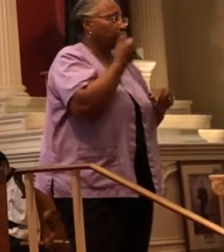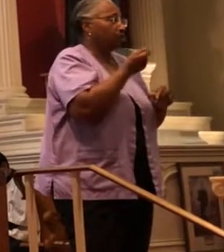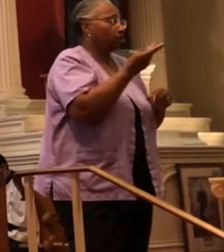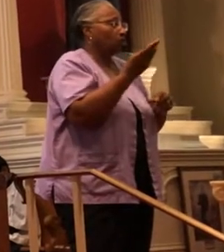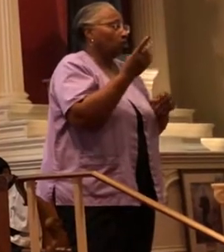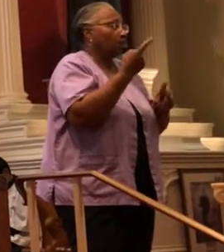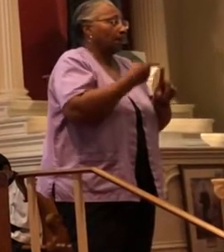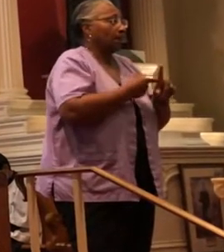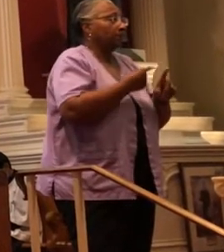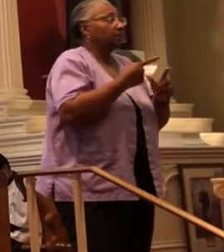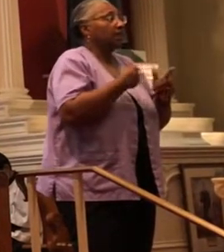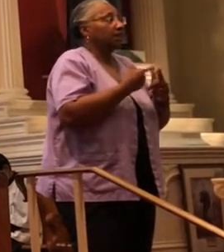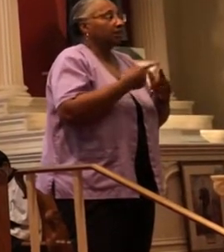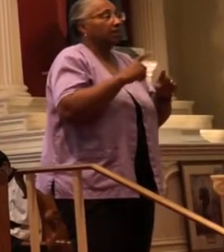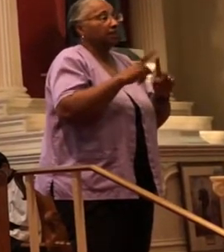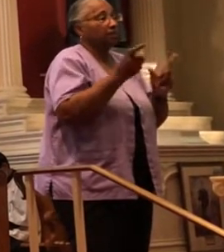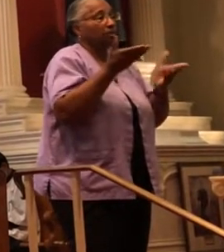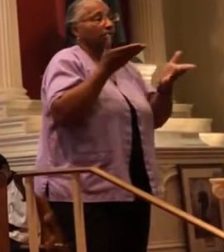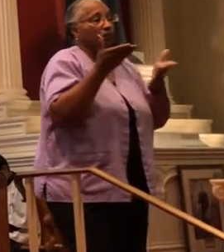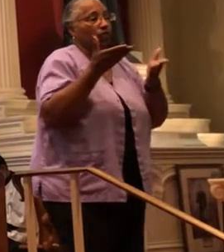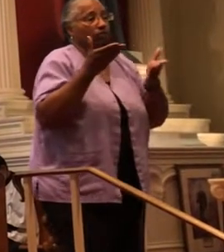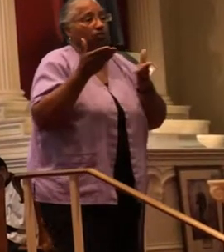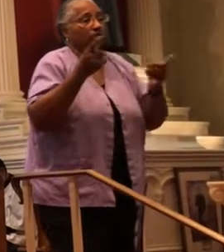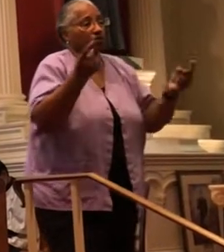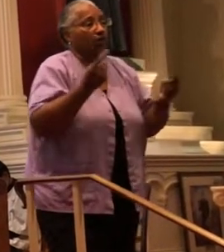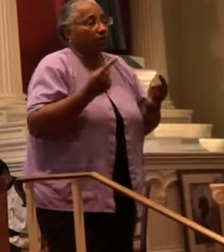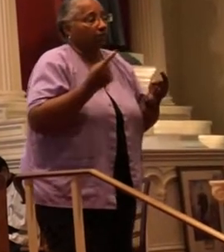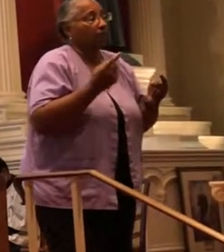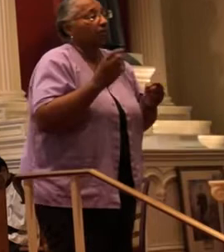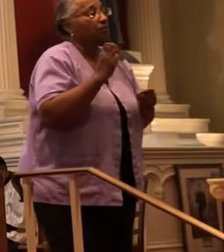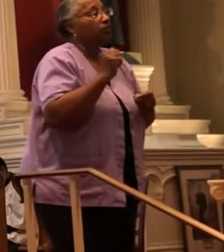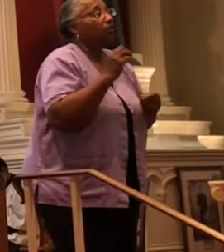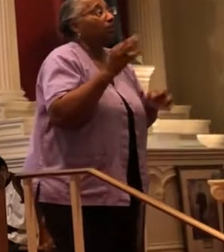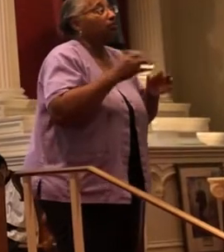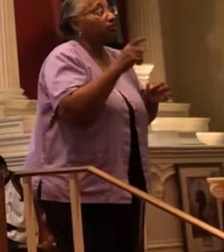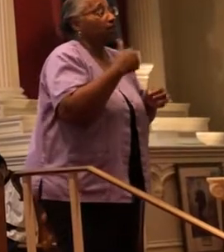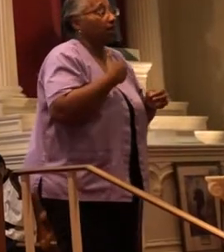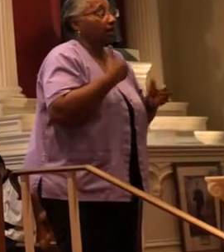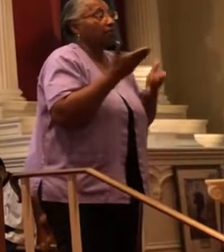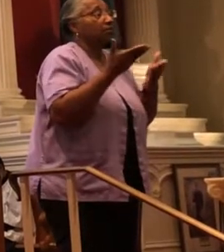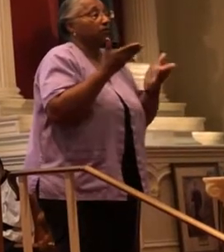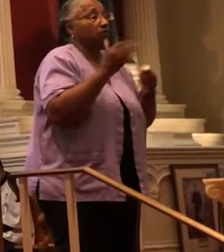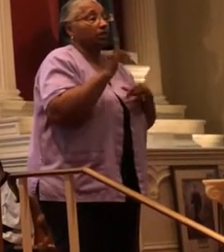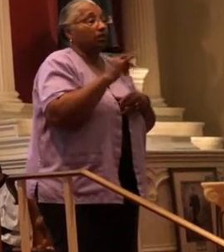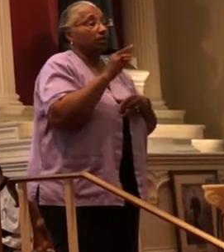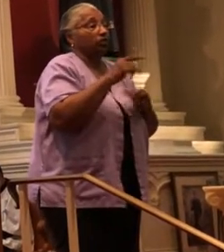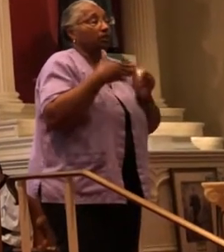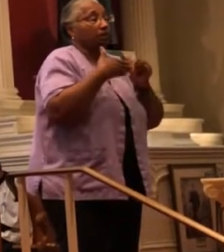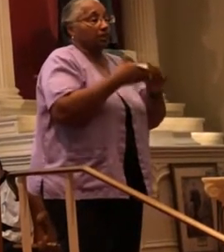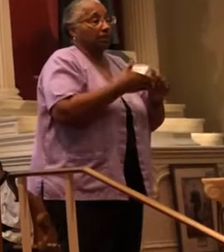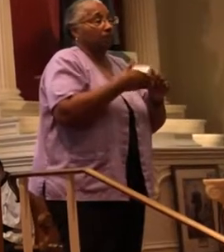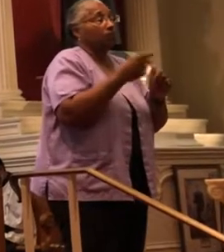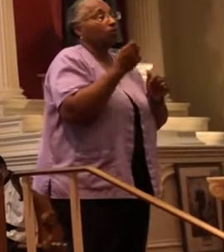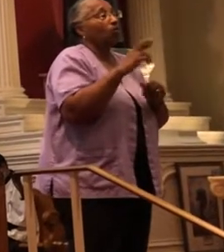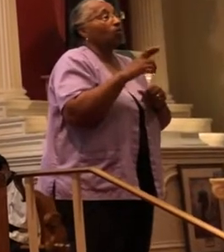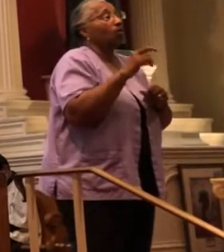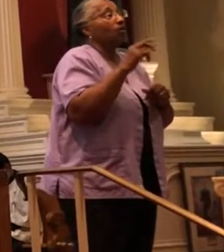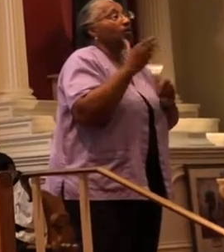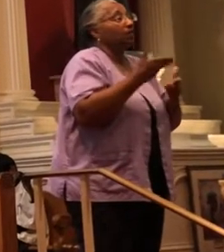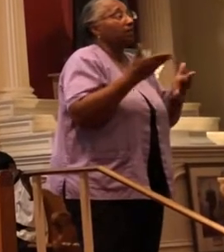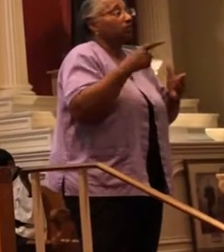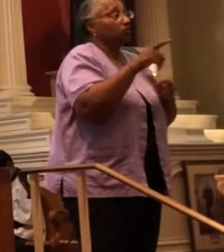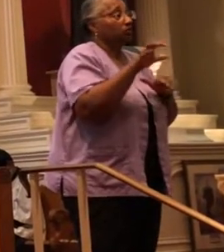ministries, little by little, being able to come back. So if you had a ministry that you were leading or something that you were